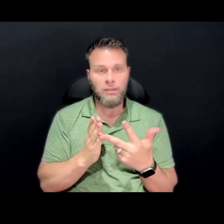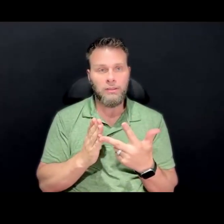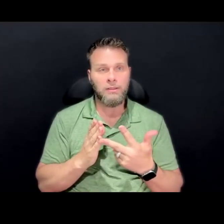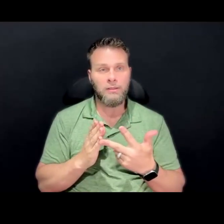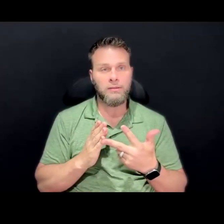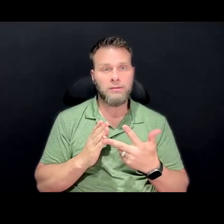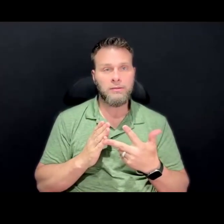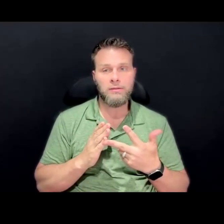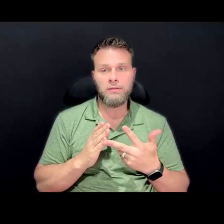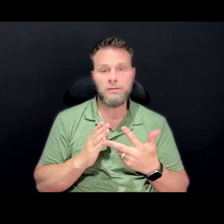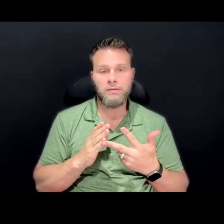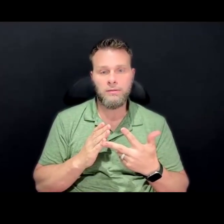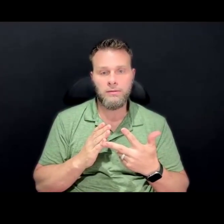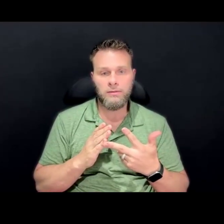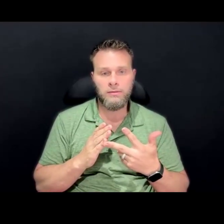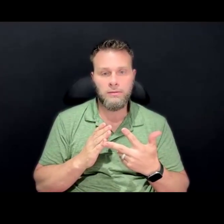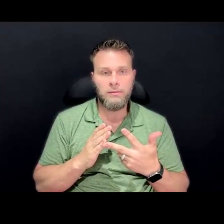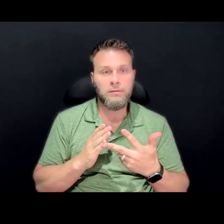Tachana Sanchez,